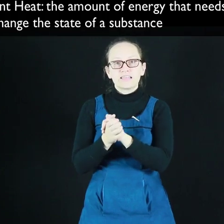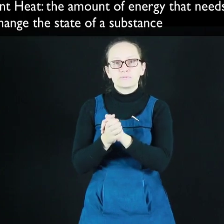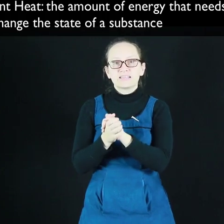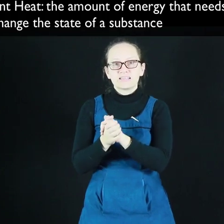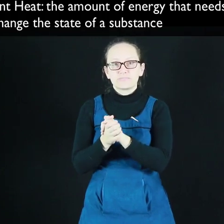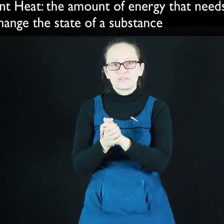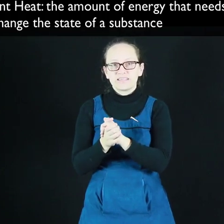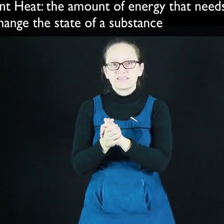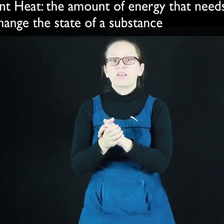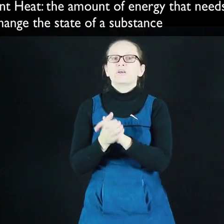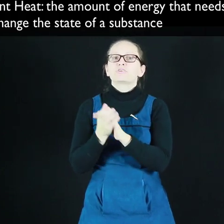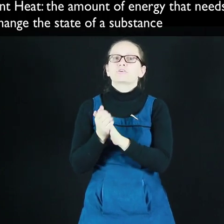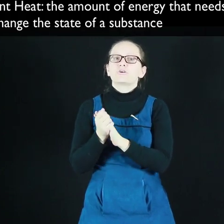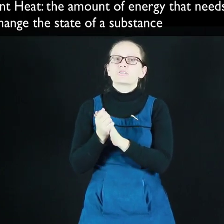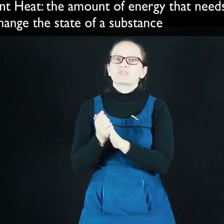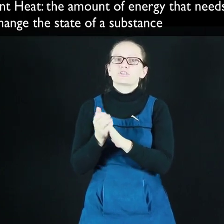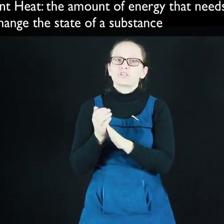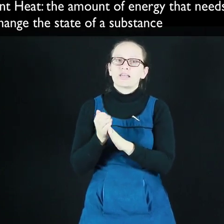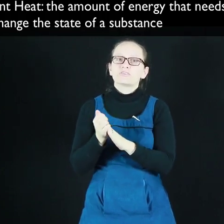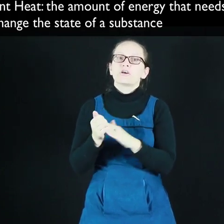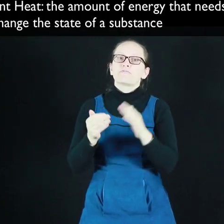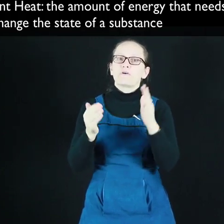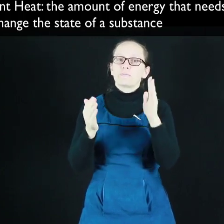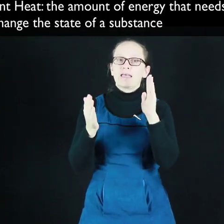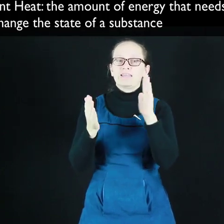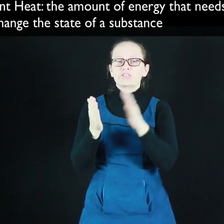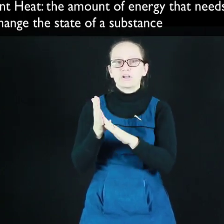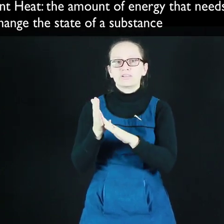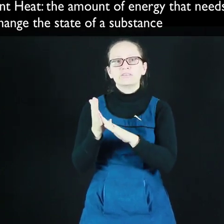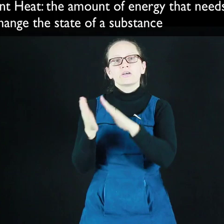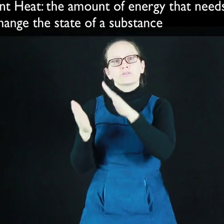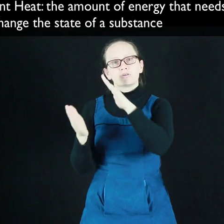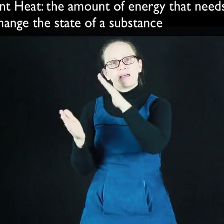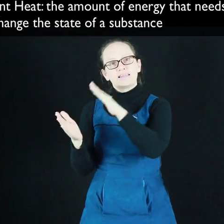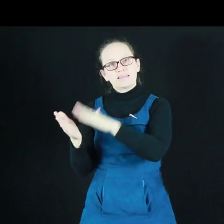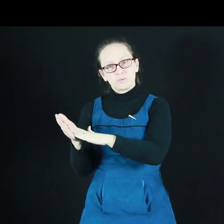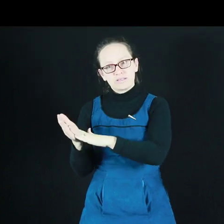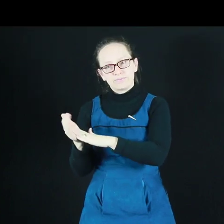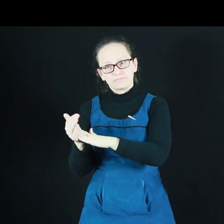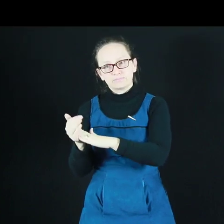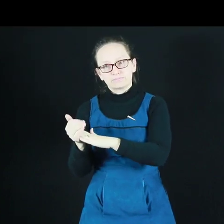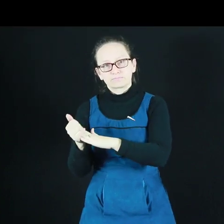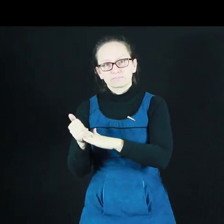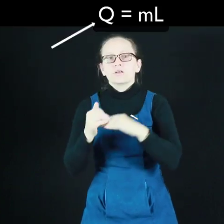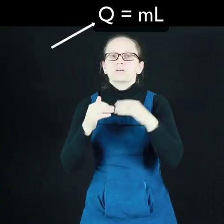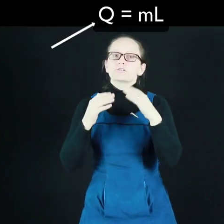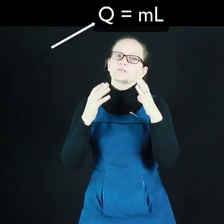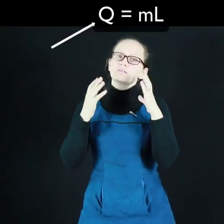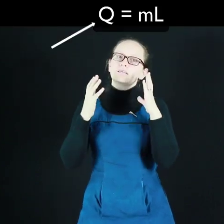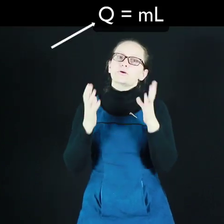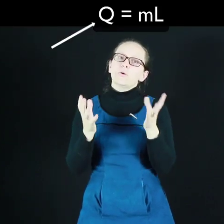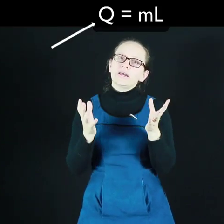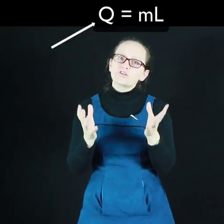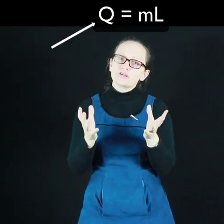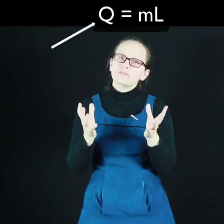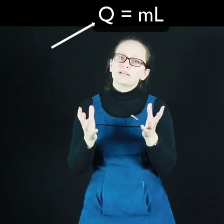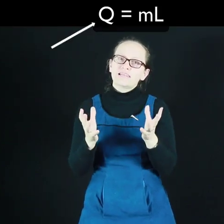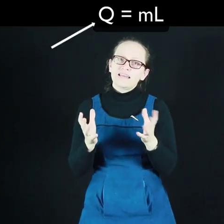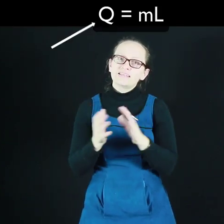heat we need to put in to cause it to change from a solid to a liquid. The equation